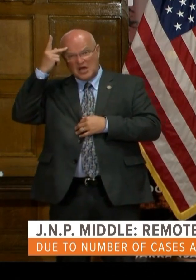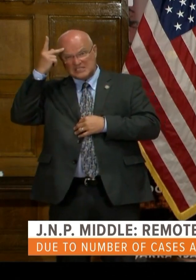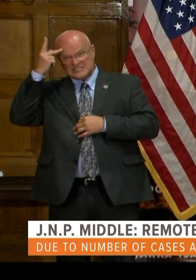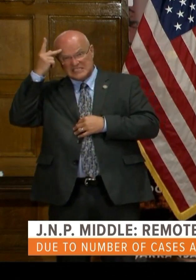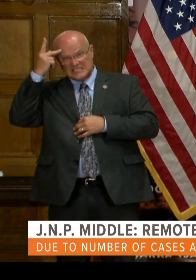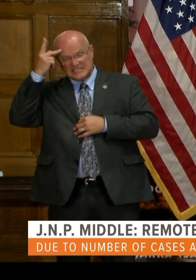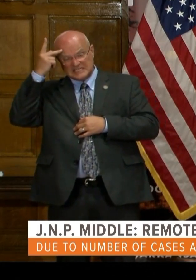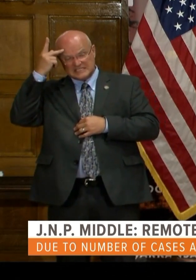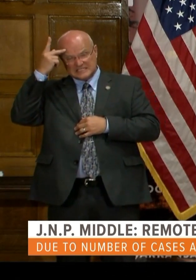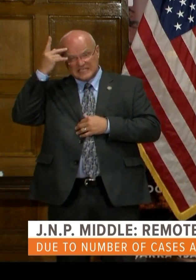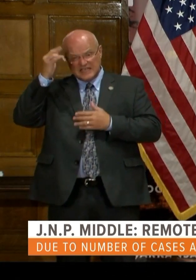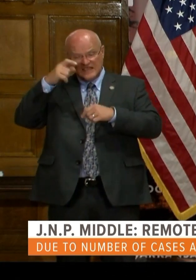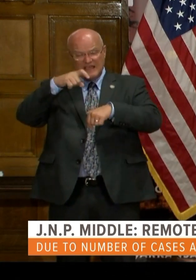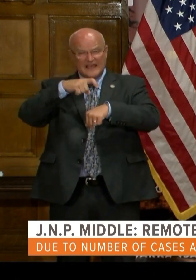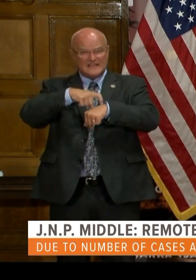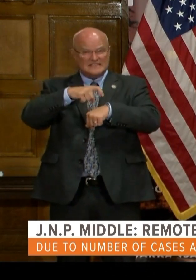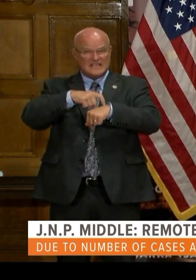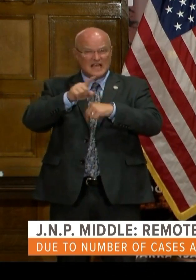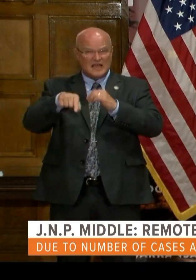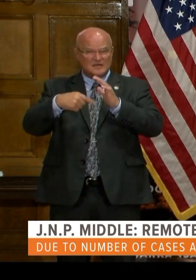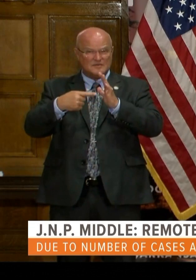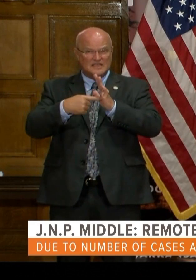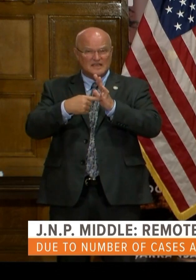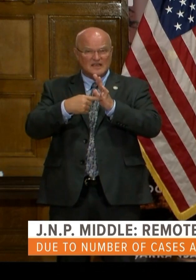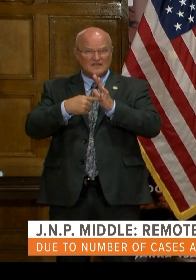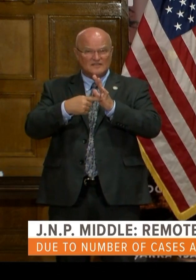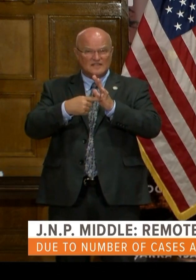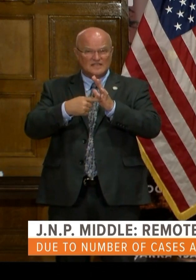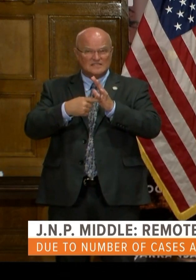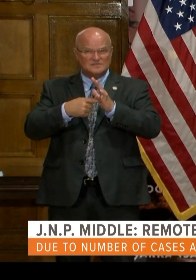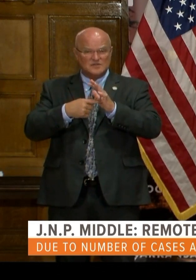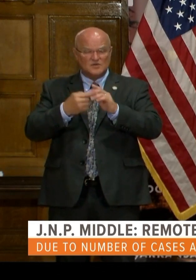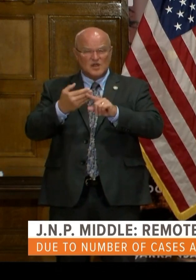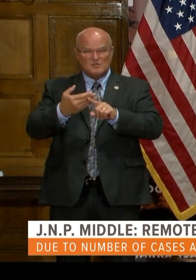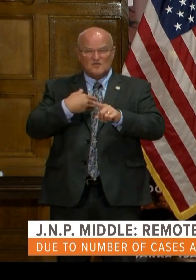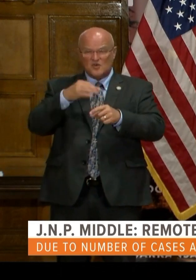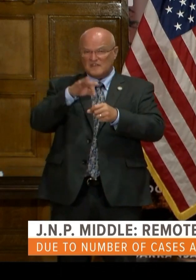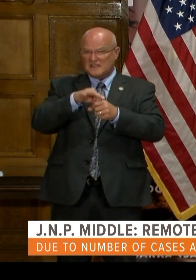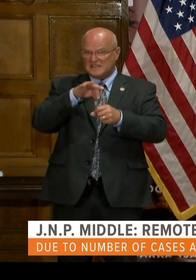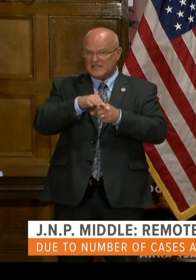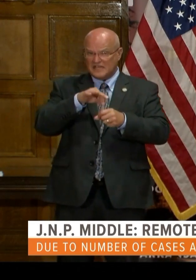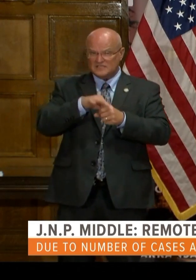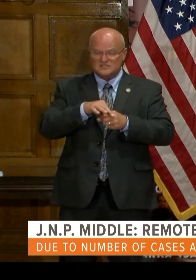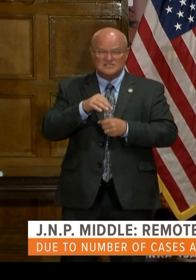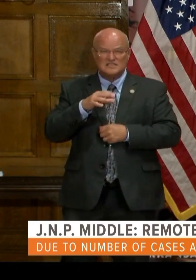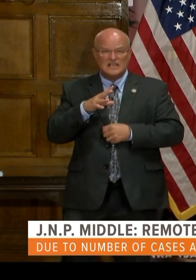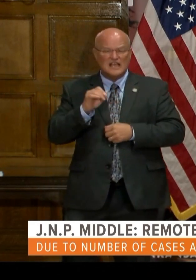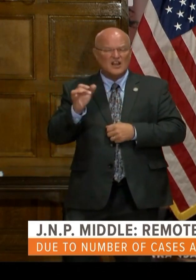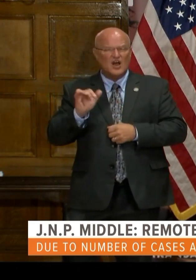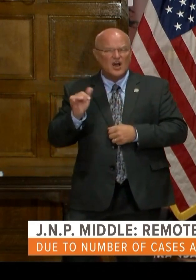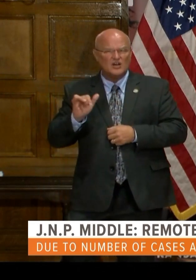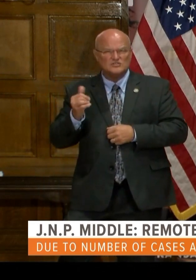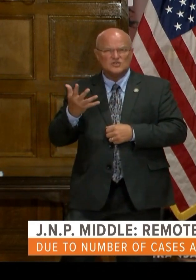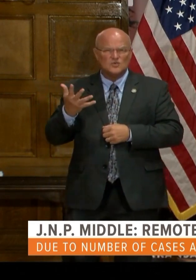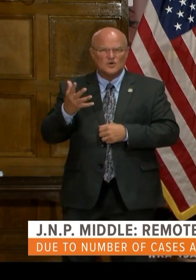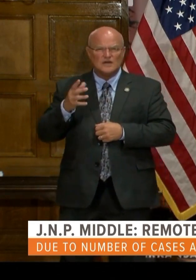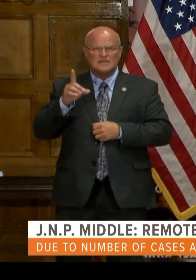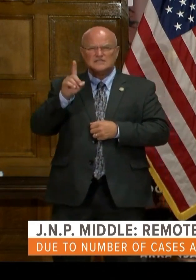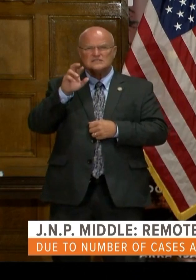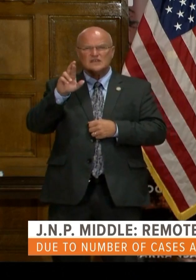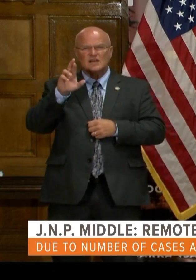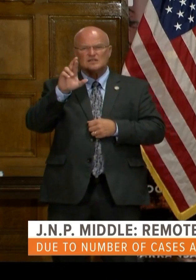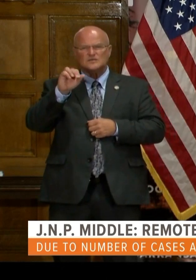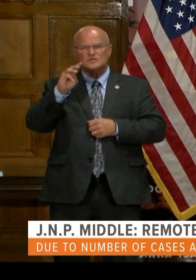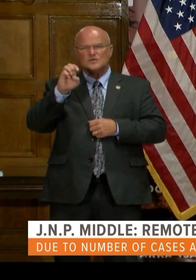given the timing of this being right before the election, and also want to see if Dr. Romero had any